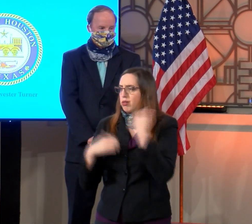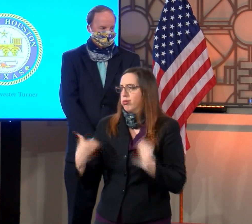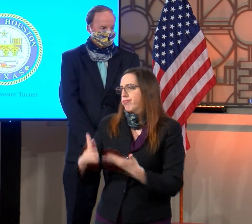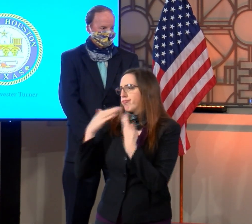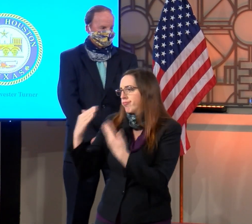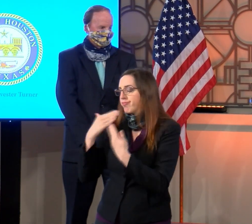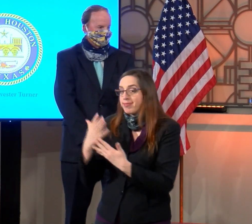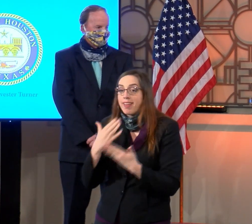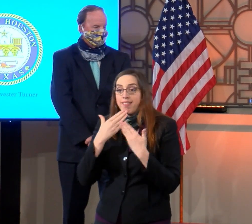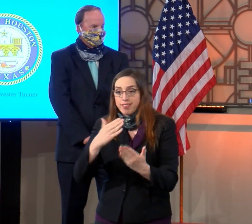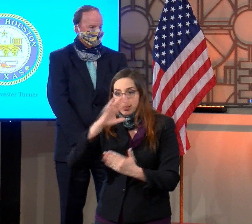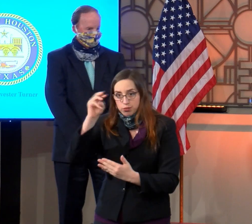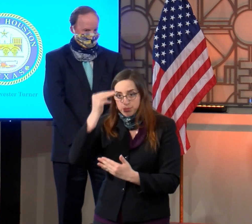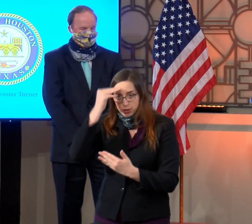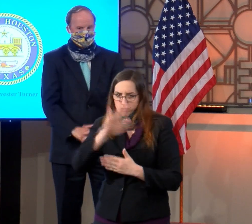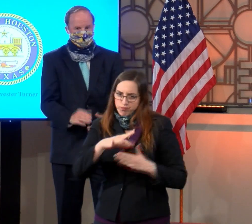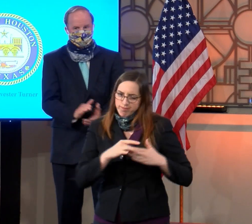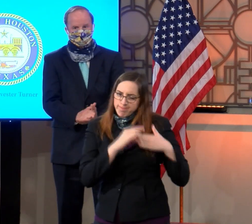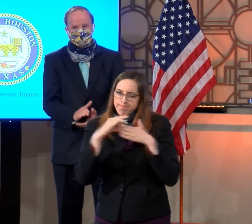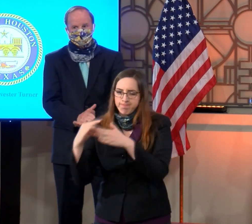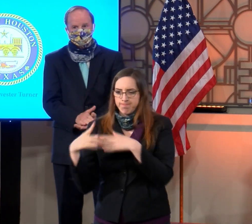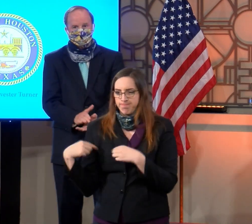again, Mayor, for your leadership.